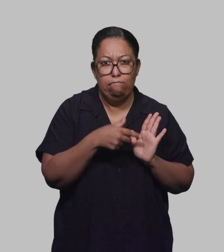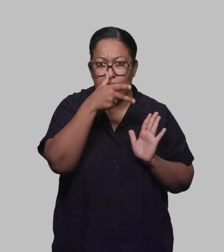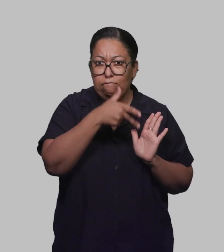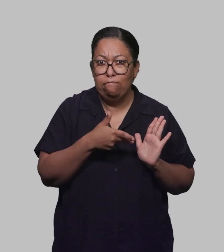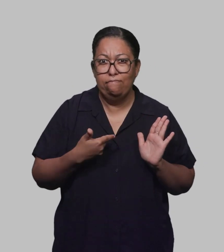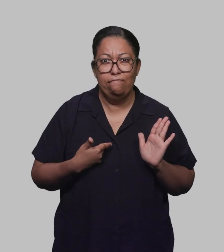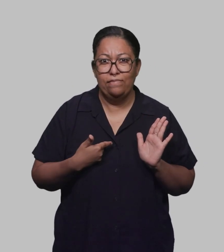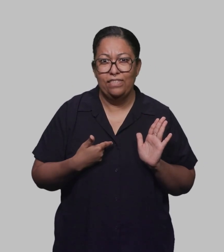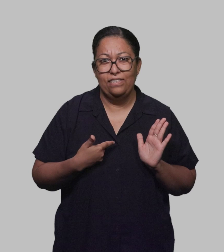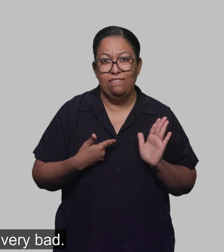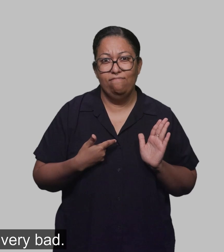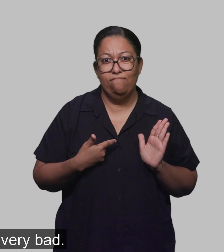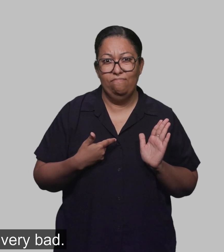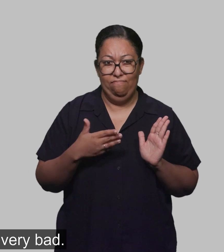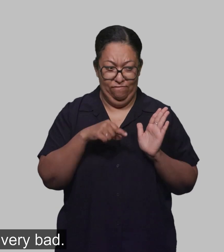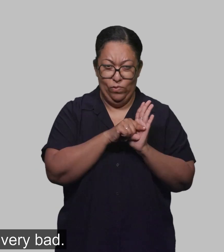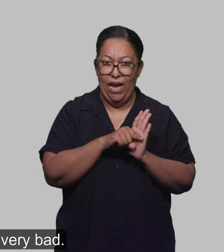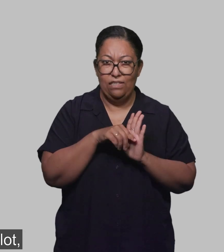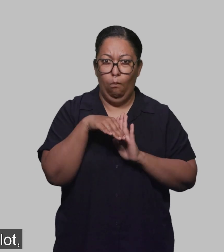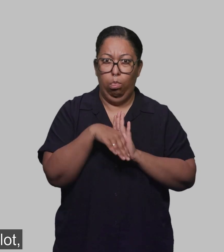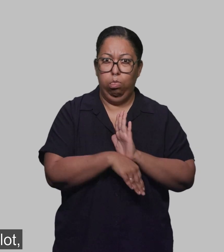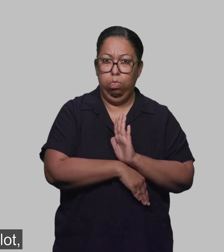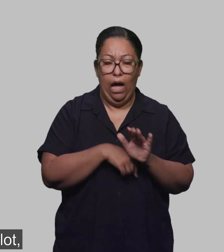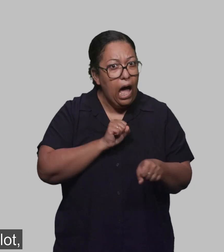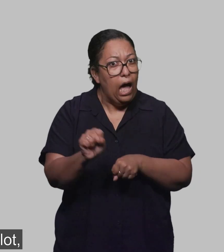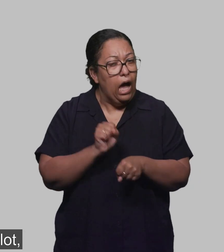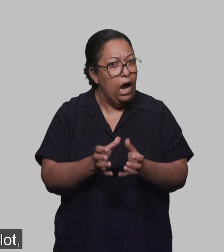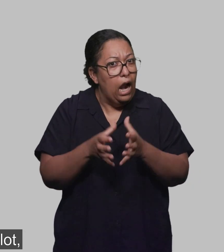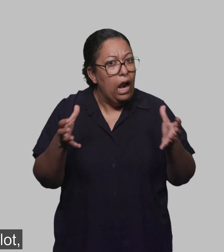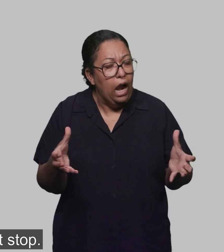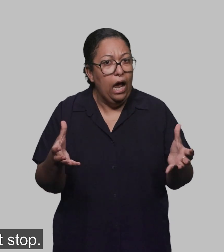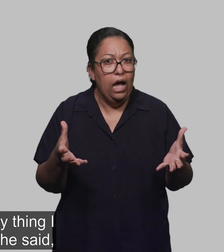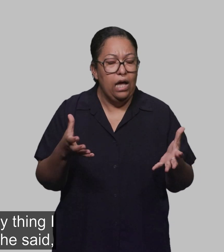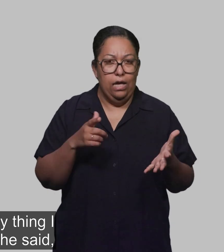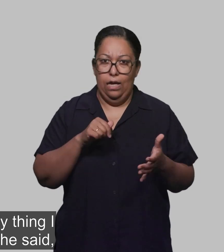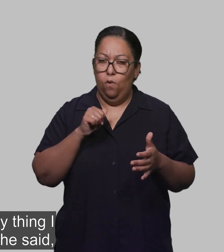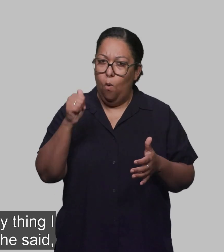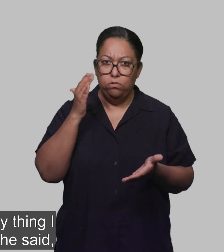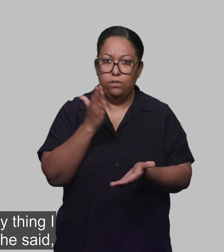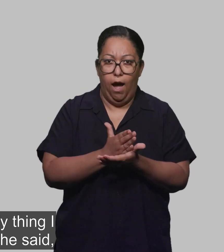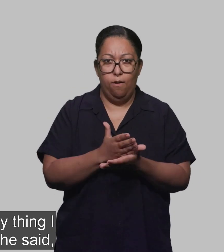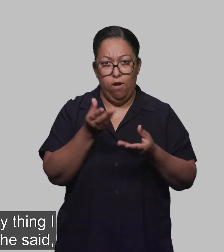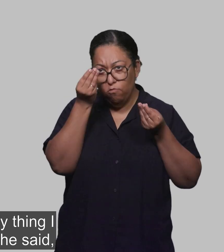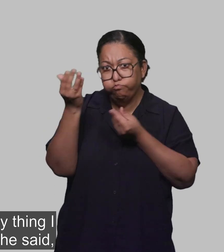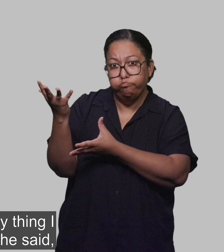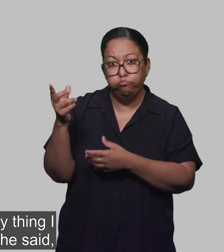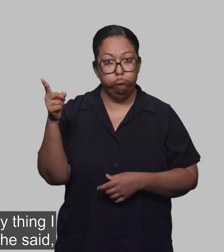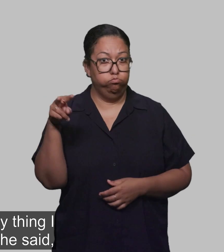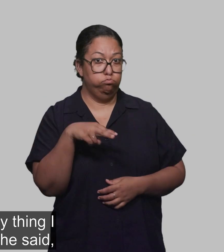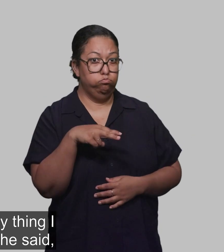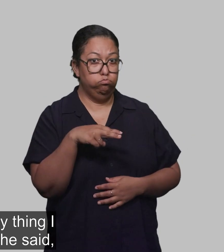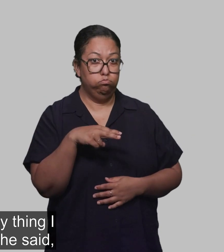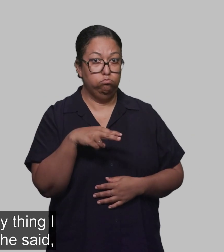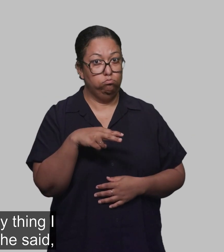grades. My grades are very bad. I work a lot and I do not stop. That's the only thing I can